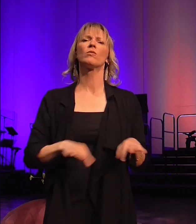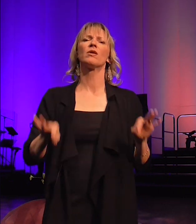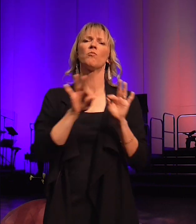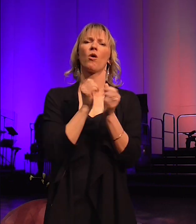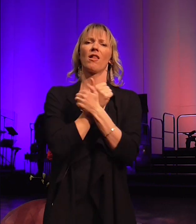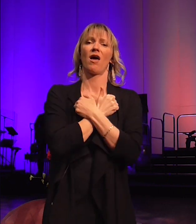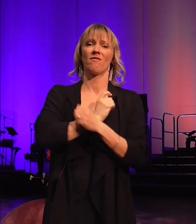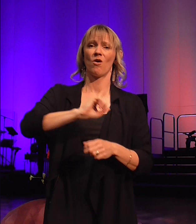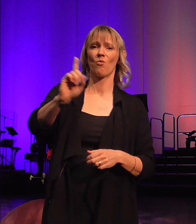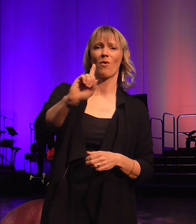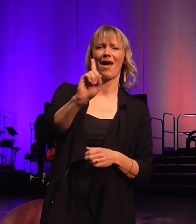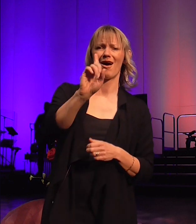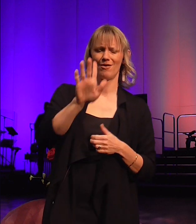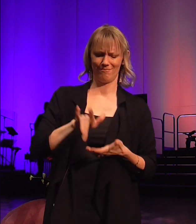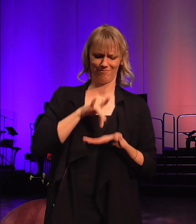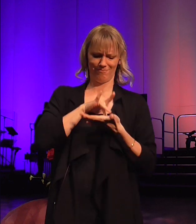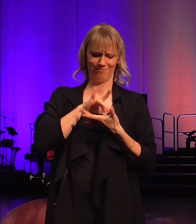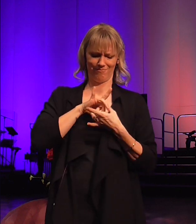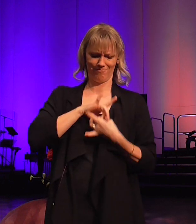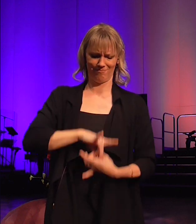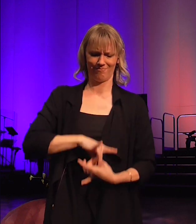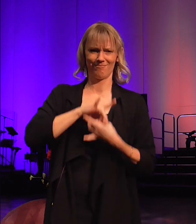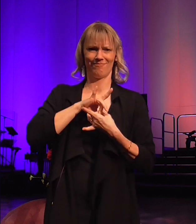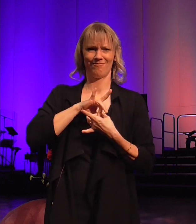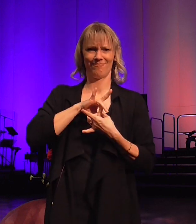exists at the very core of our being.